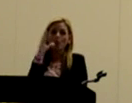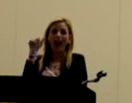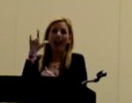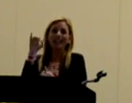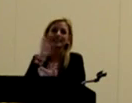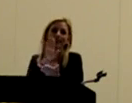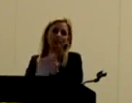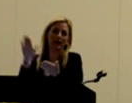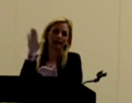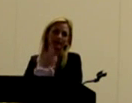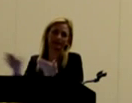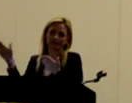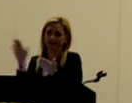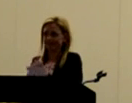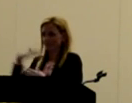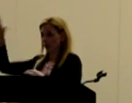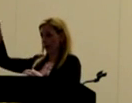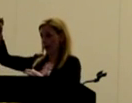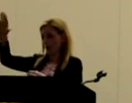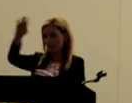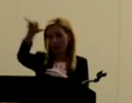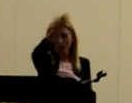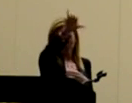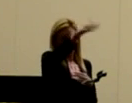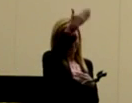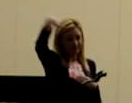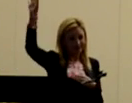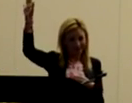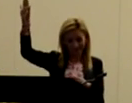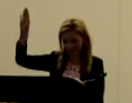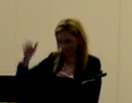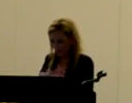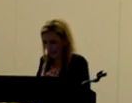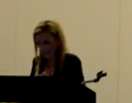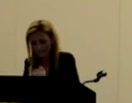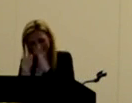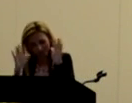now I am Alice, the maid. Goodbye, Marcia, Marcia, Marcia.